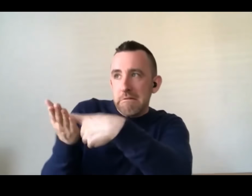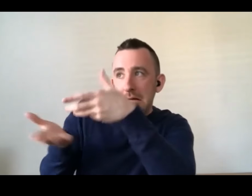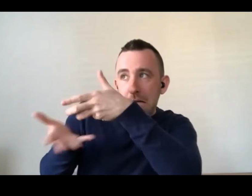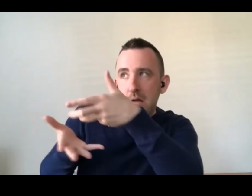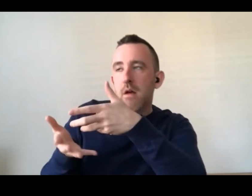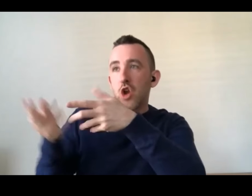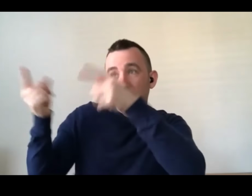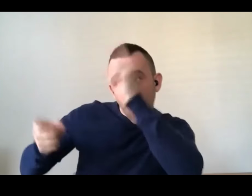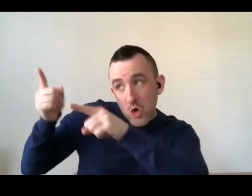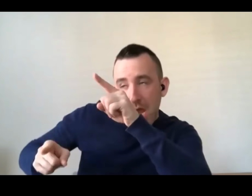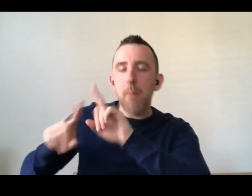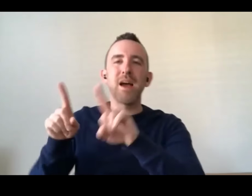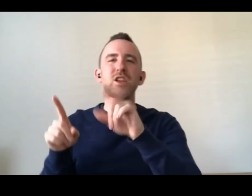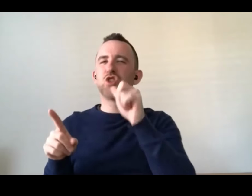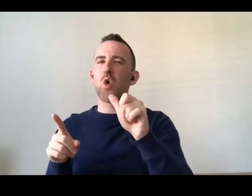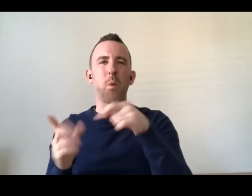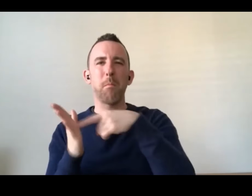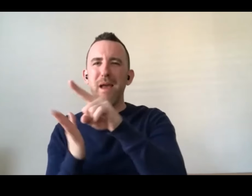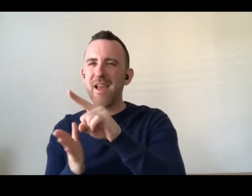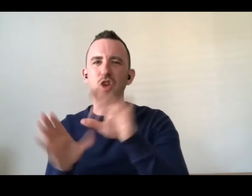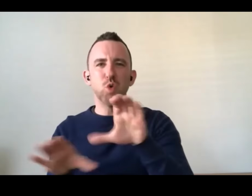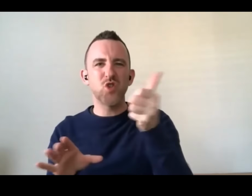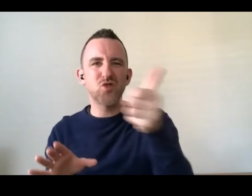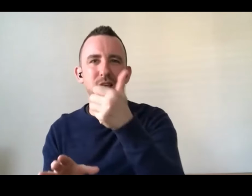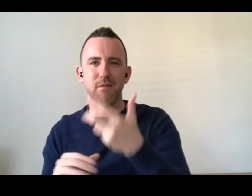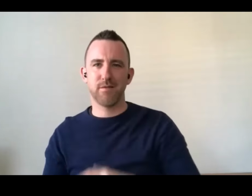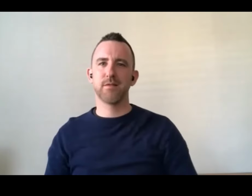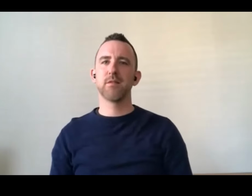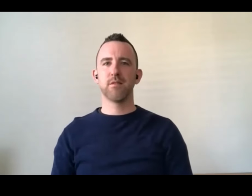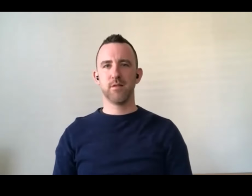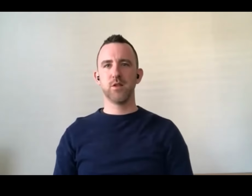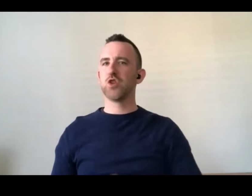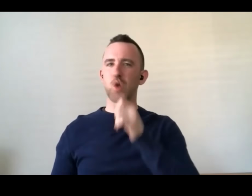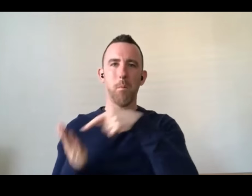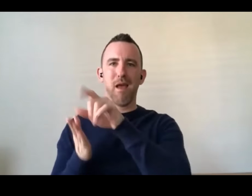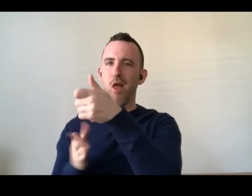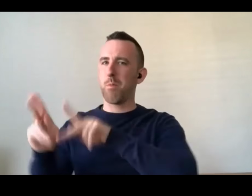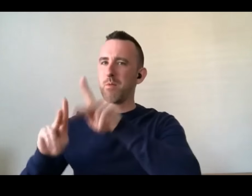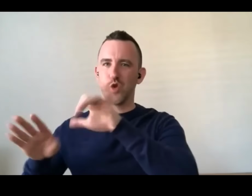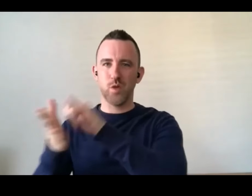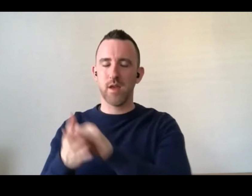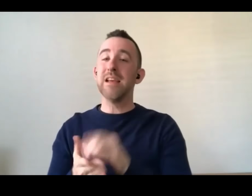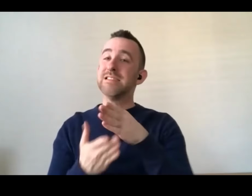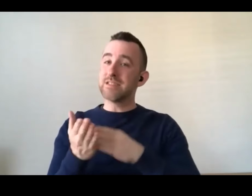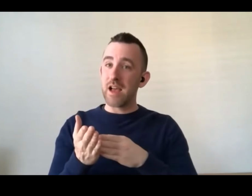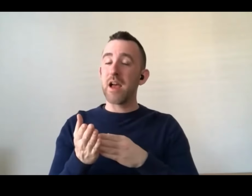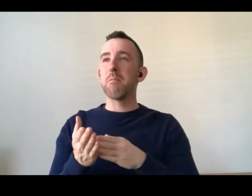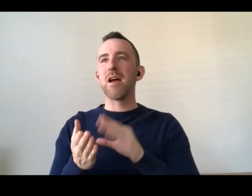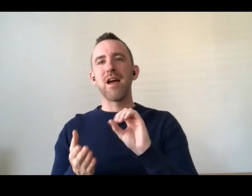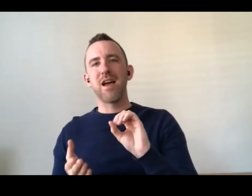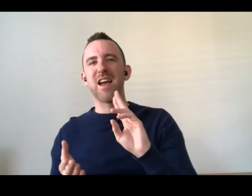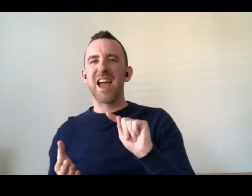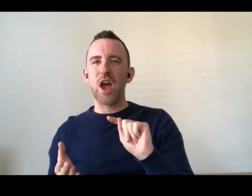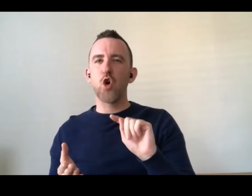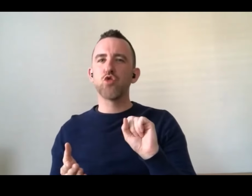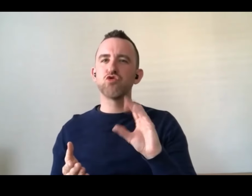everything that you're working on in your team. Do it yourselves. And in some instances, outsourcing are a little bit gray areas, but